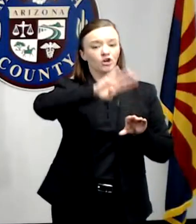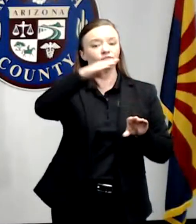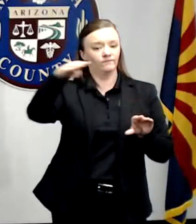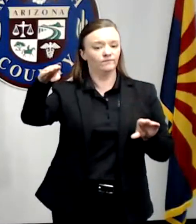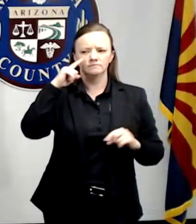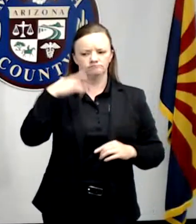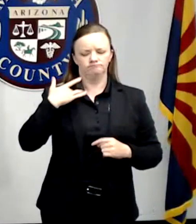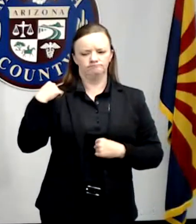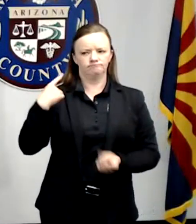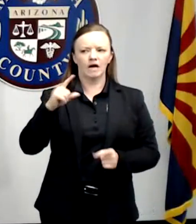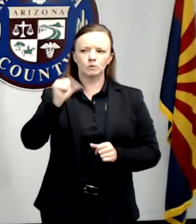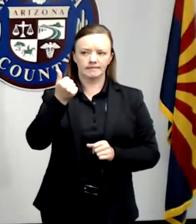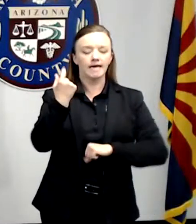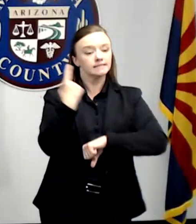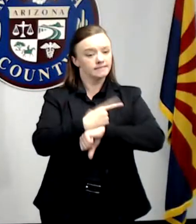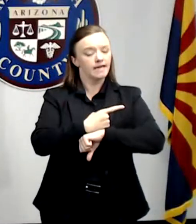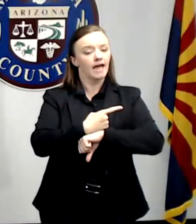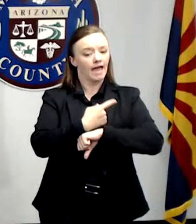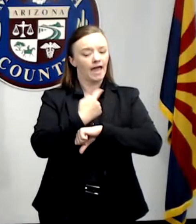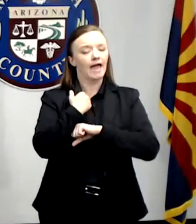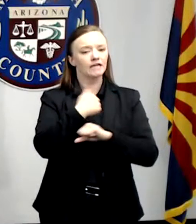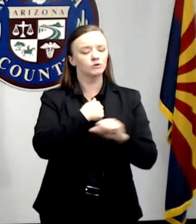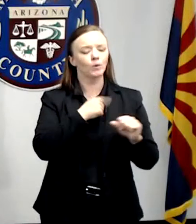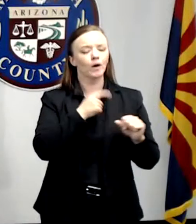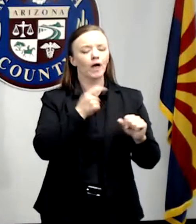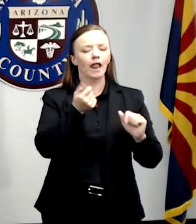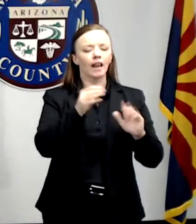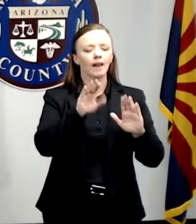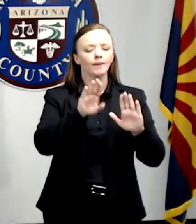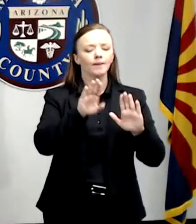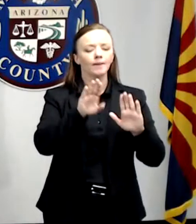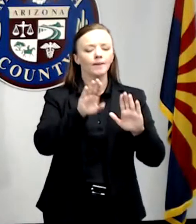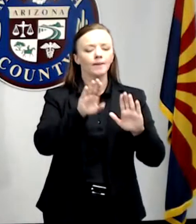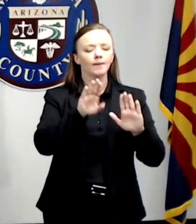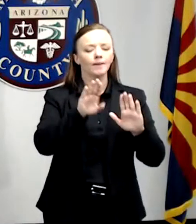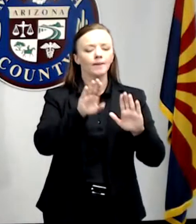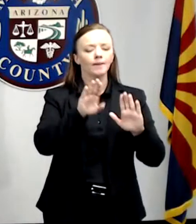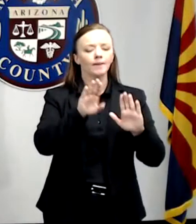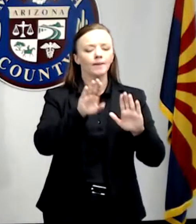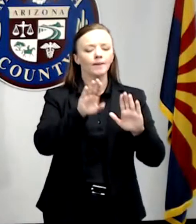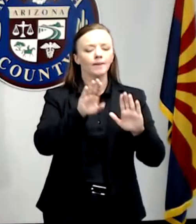about 10 days, we've been kind of bouncing up and down on a